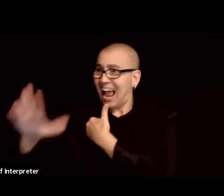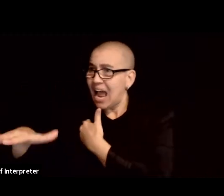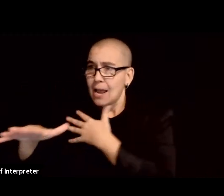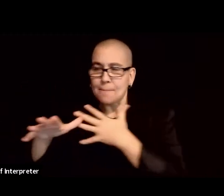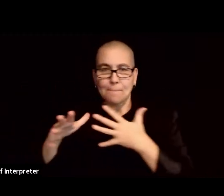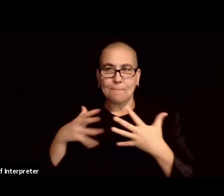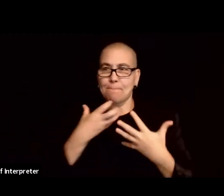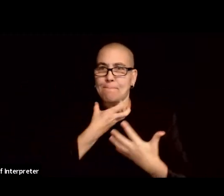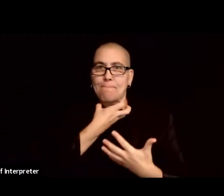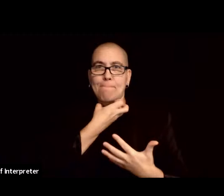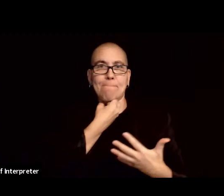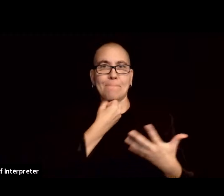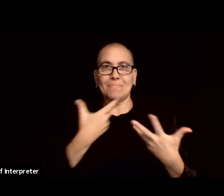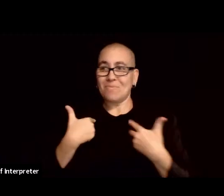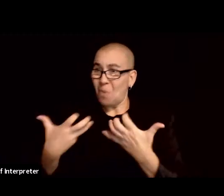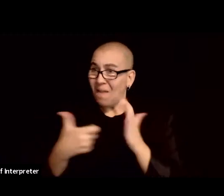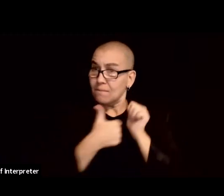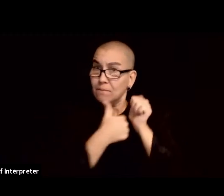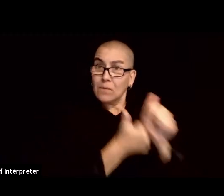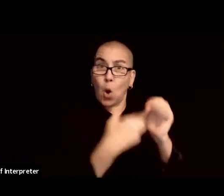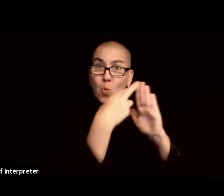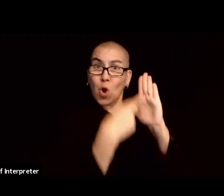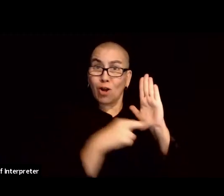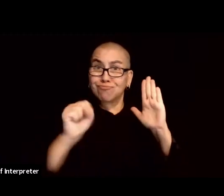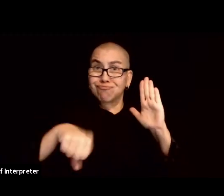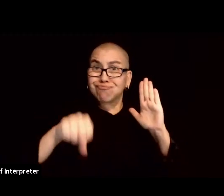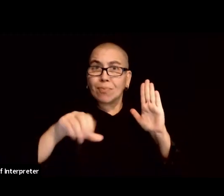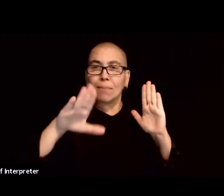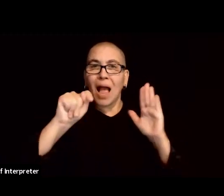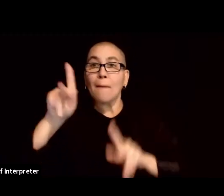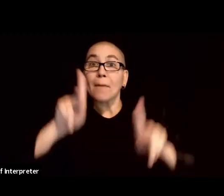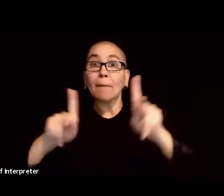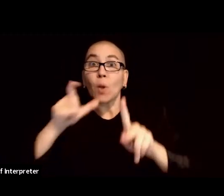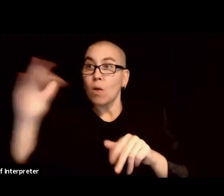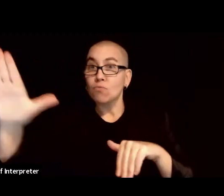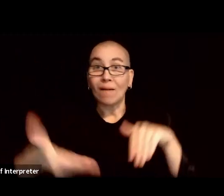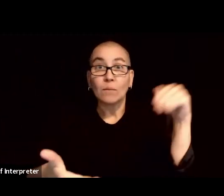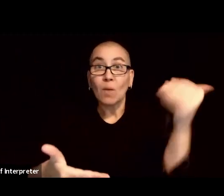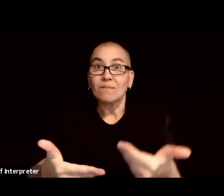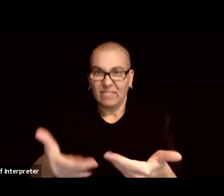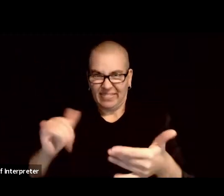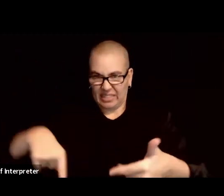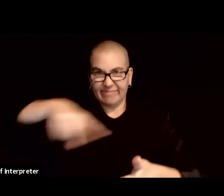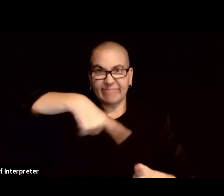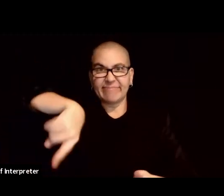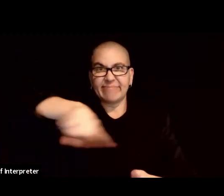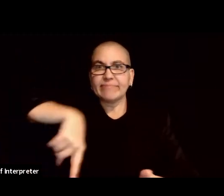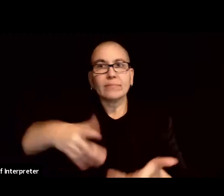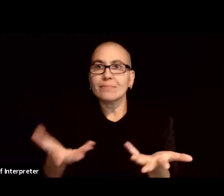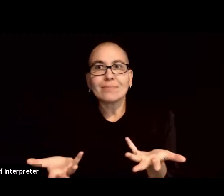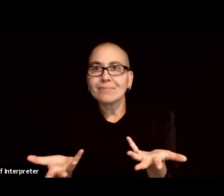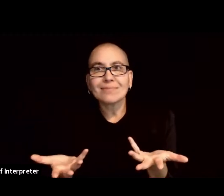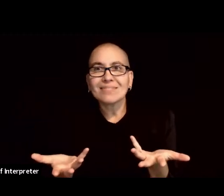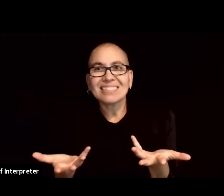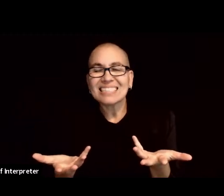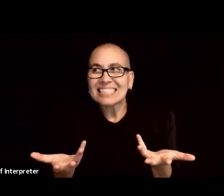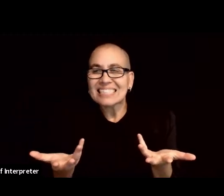once again speaks to the fact that we need people to be following the guidance themselves.